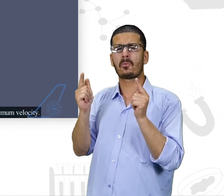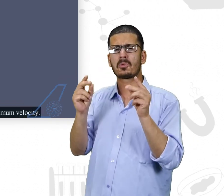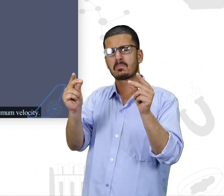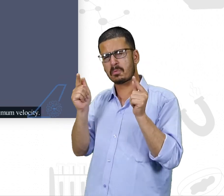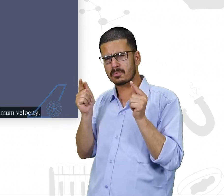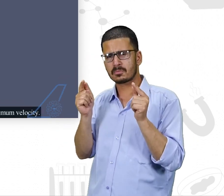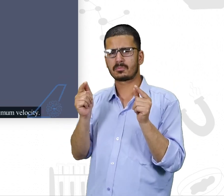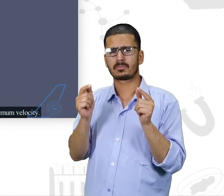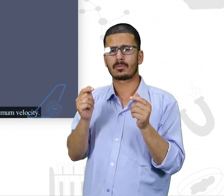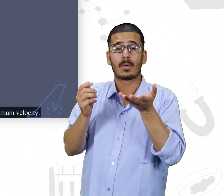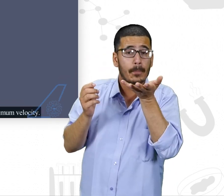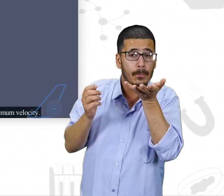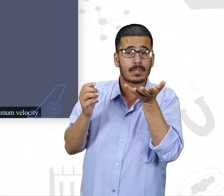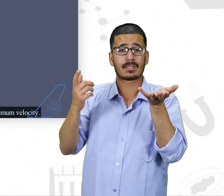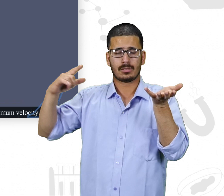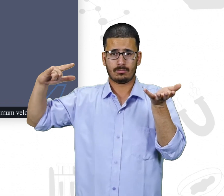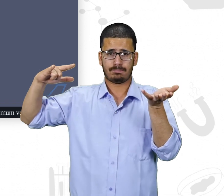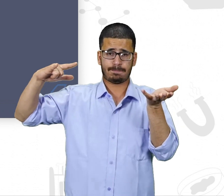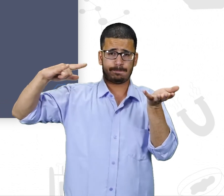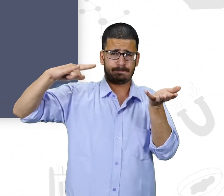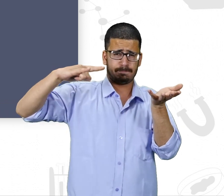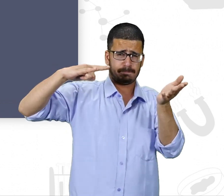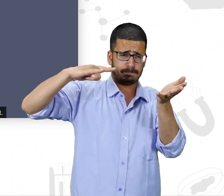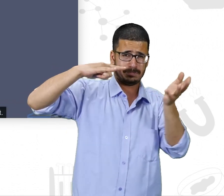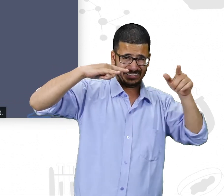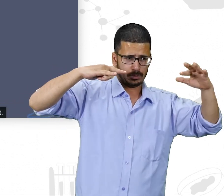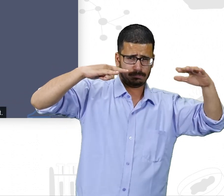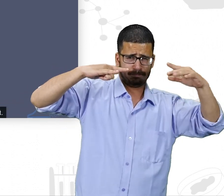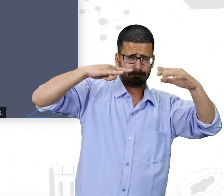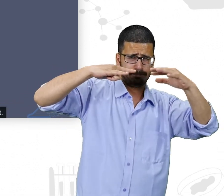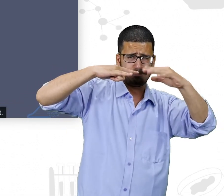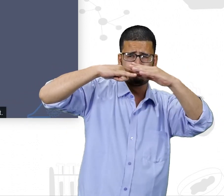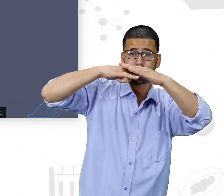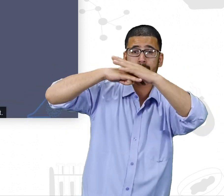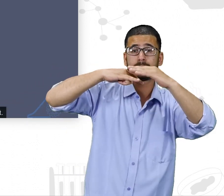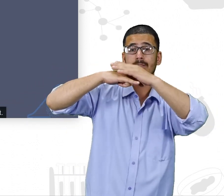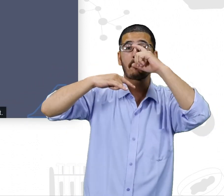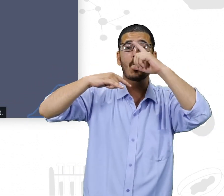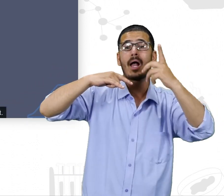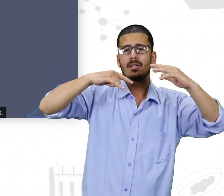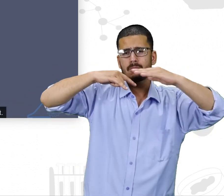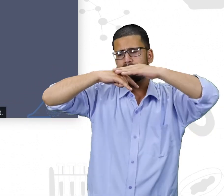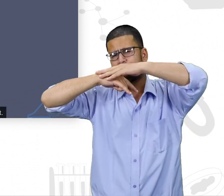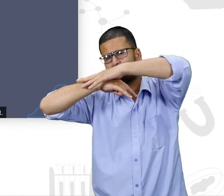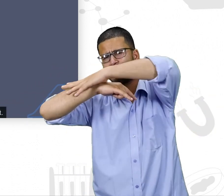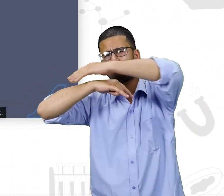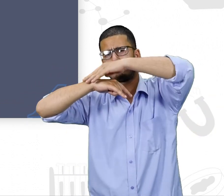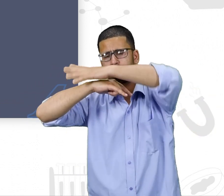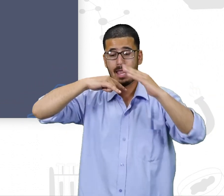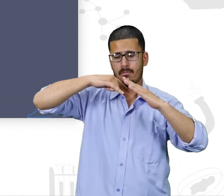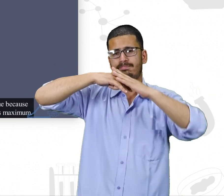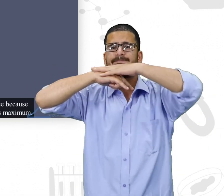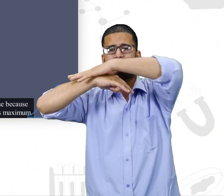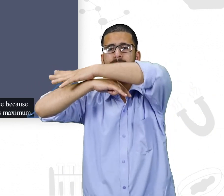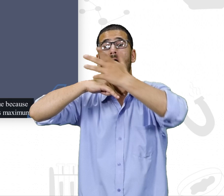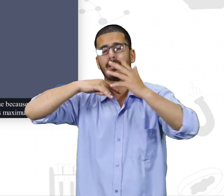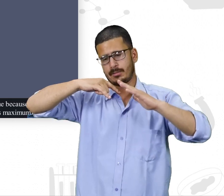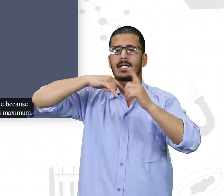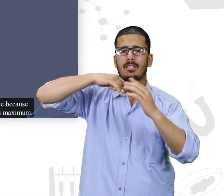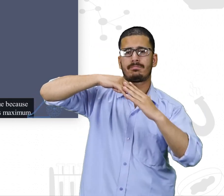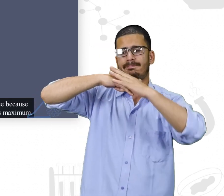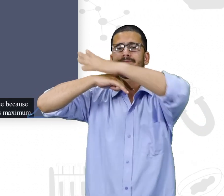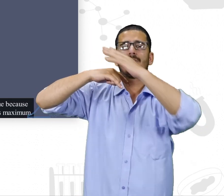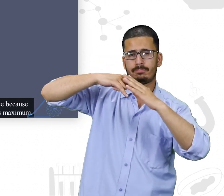velocity and red color indicates maximum velocity. First set of streamlines are passing underneath the aircraft. As the